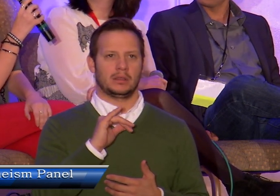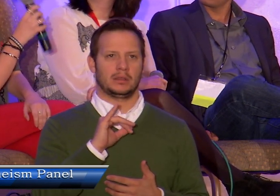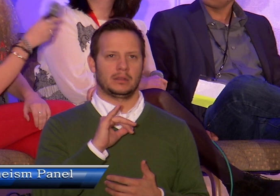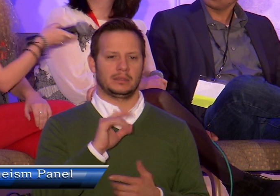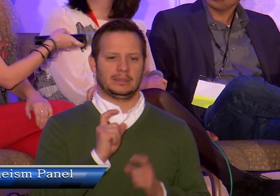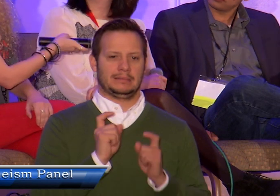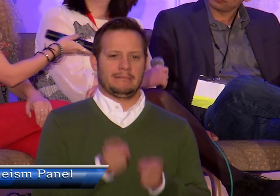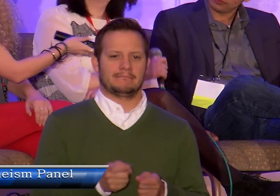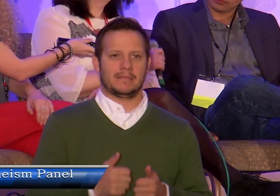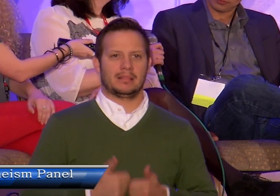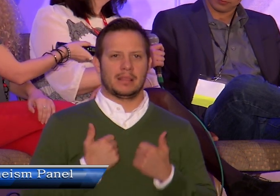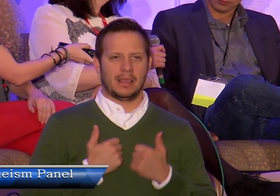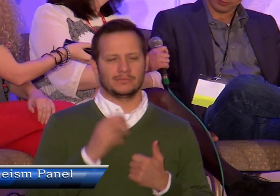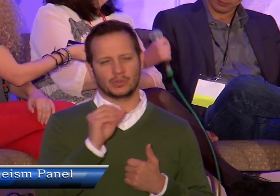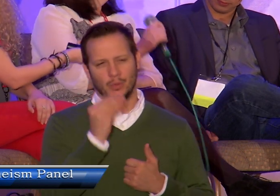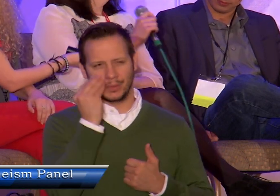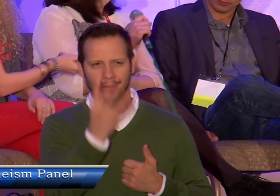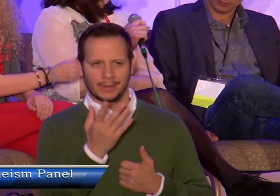world.